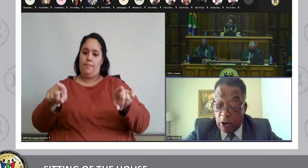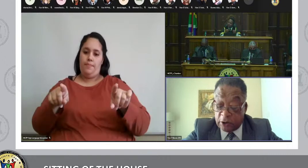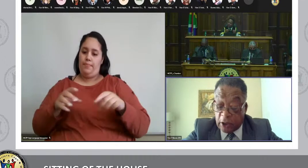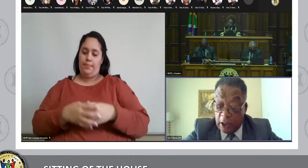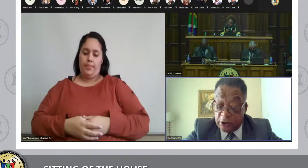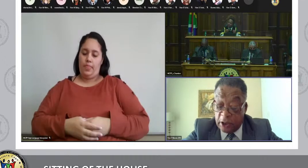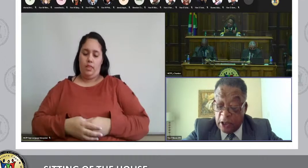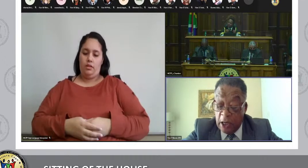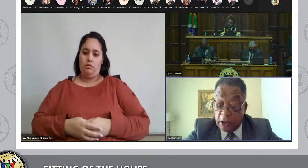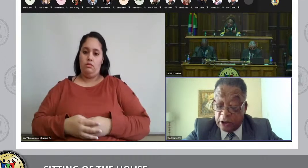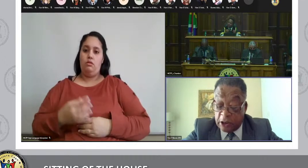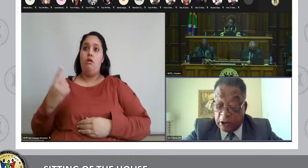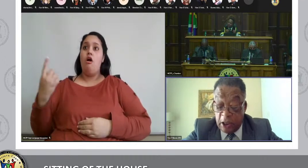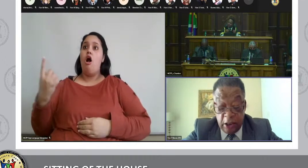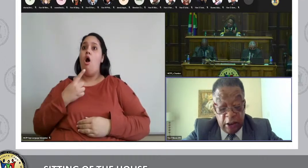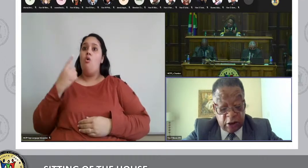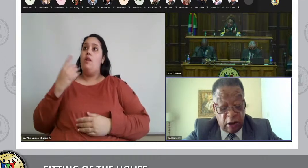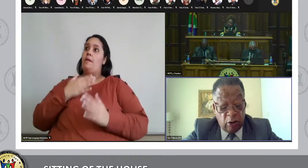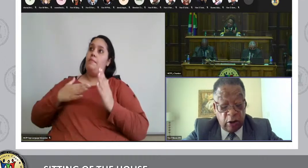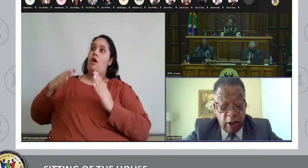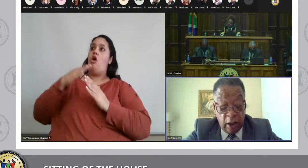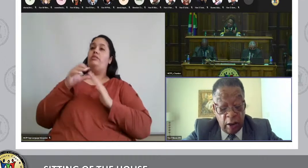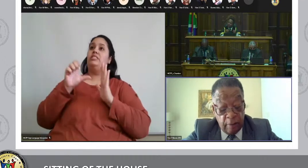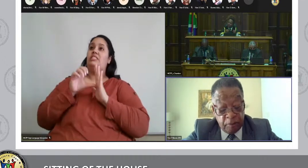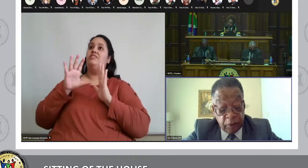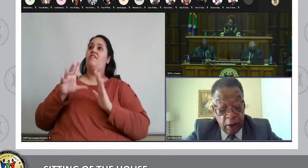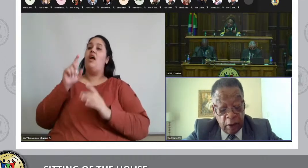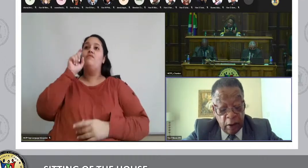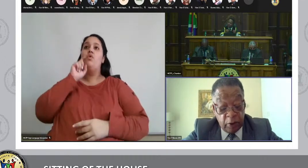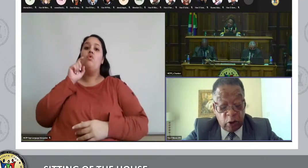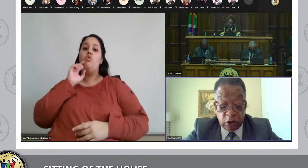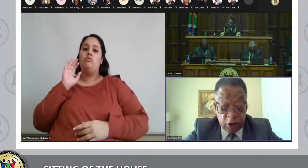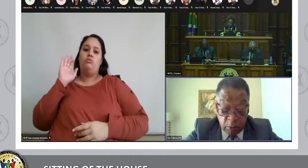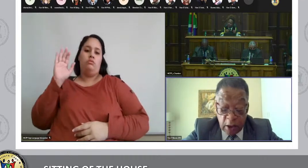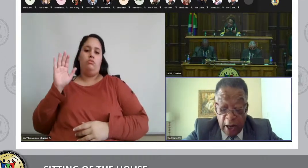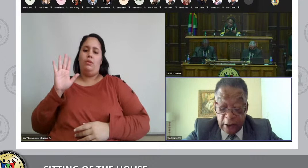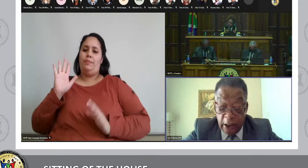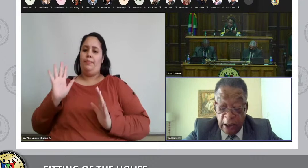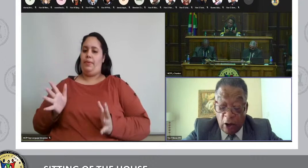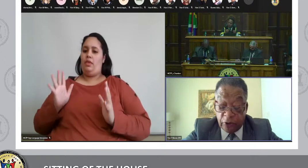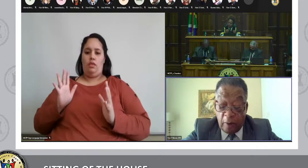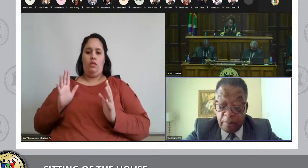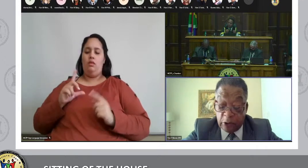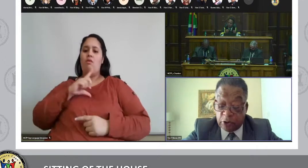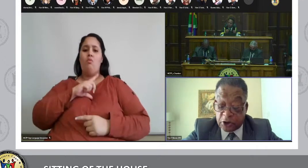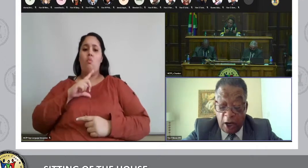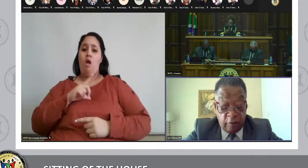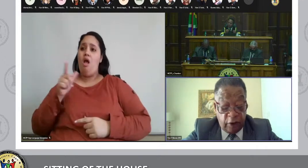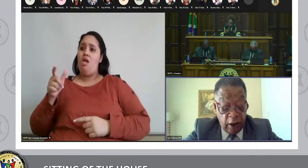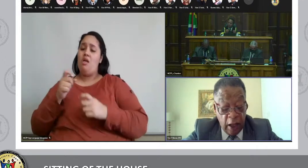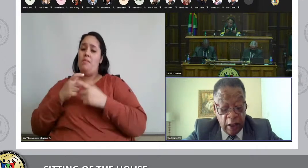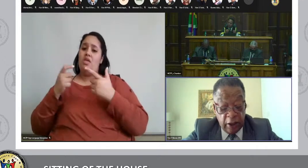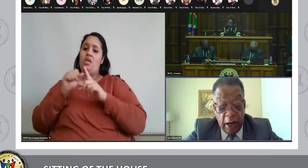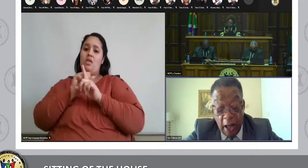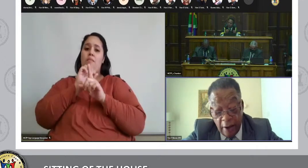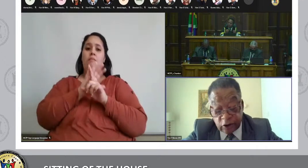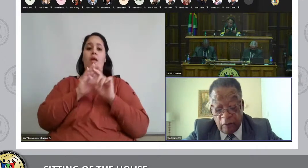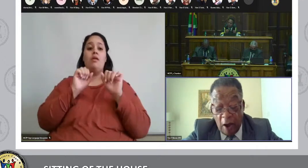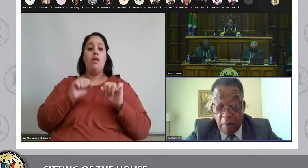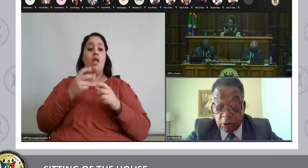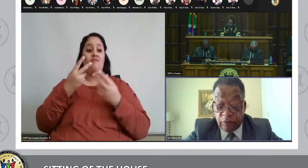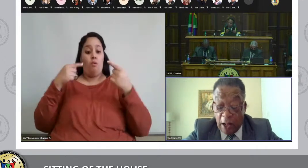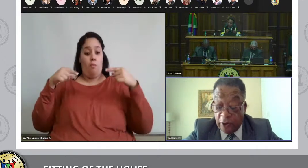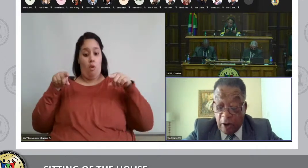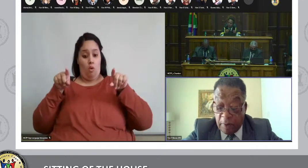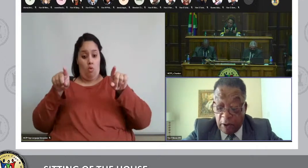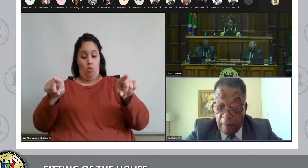only prioritizing 60 years and older, because this will greatly contribute to saving the lives